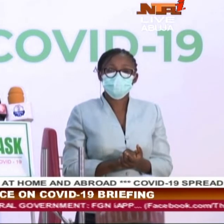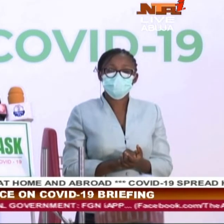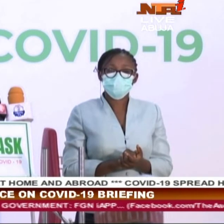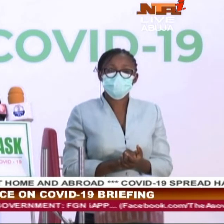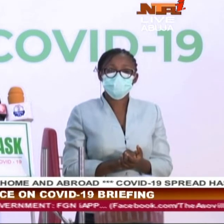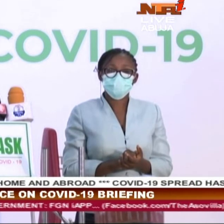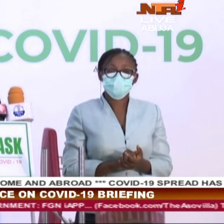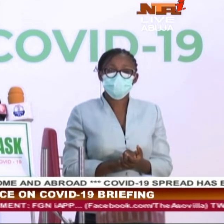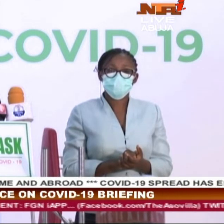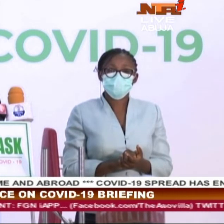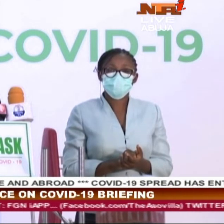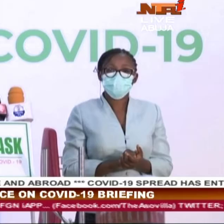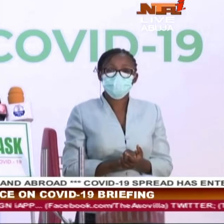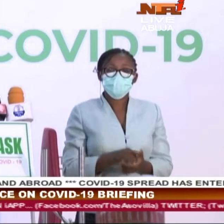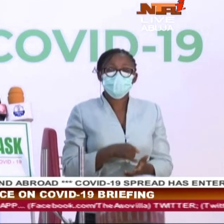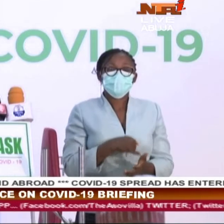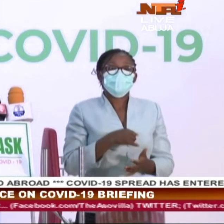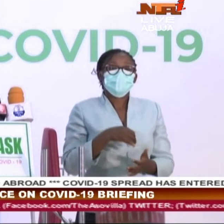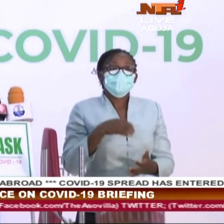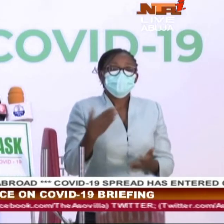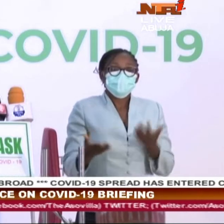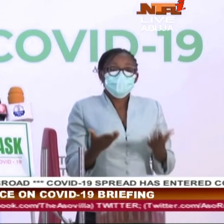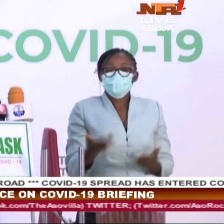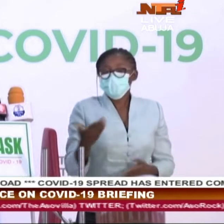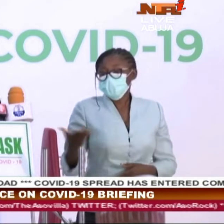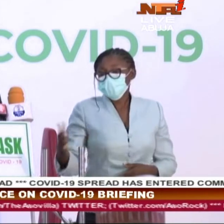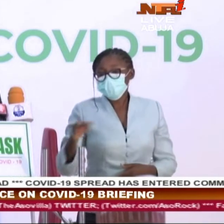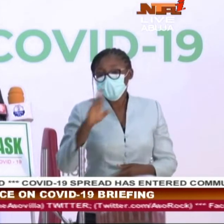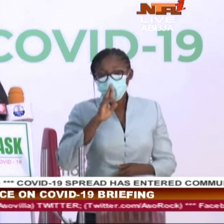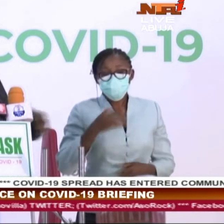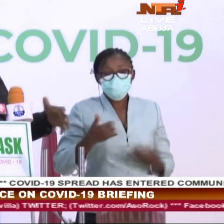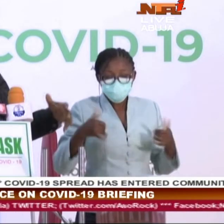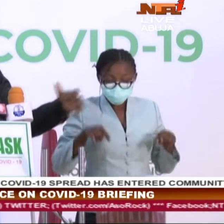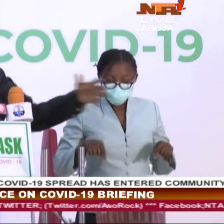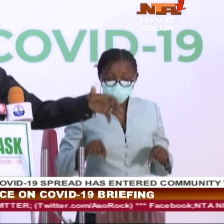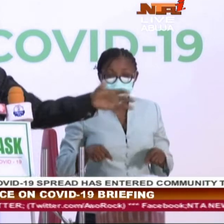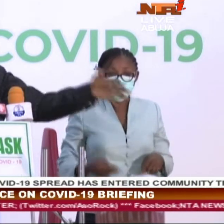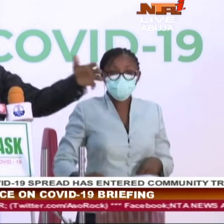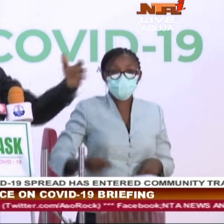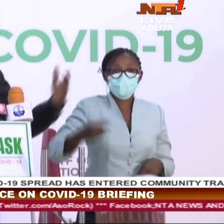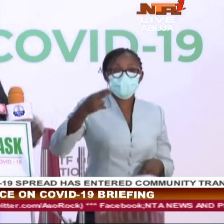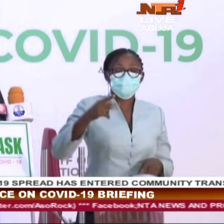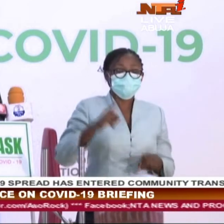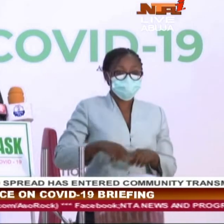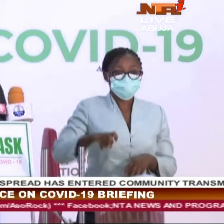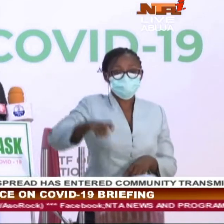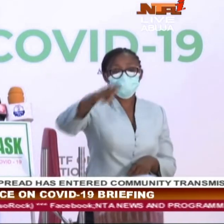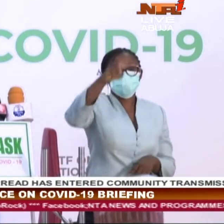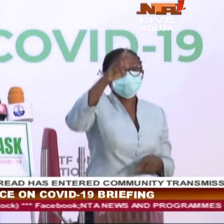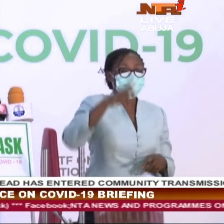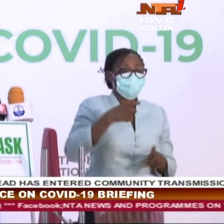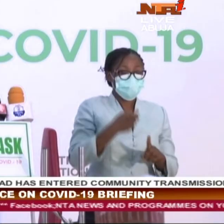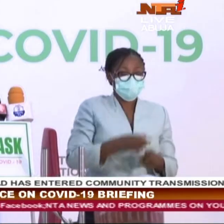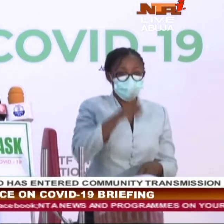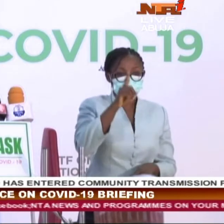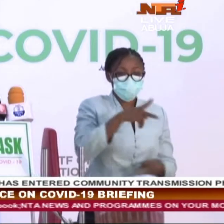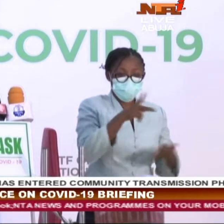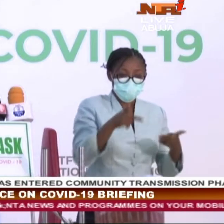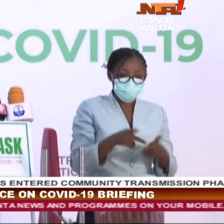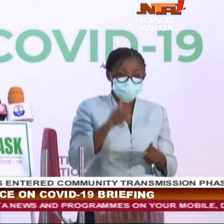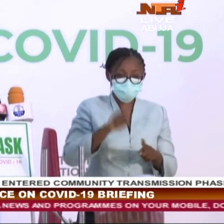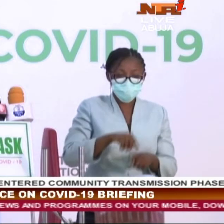ordinary Nigerians more than necessary to travel illegally from one point to the other because we had an interstate